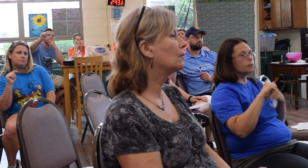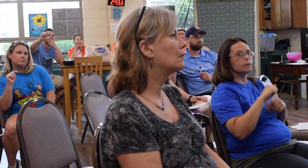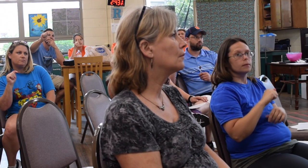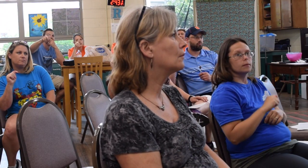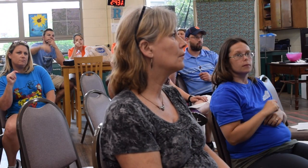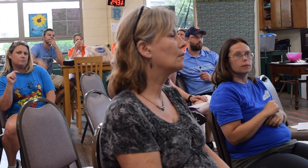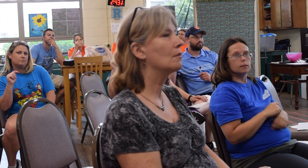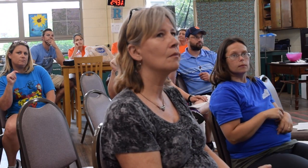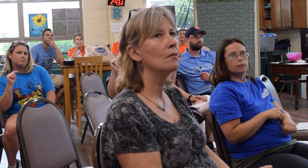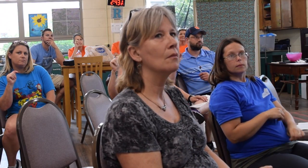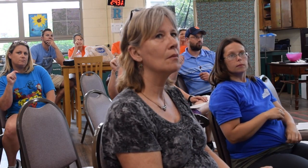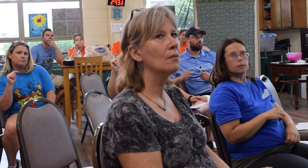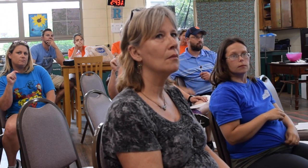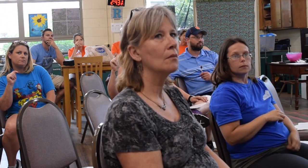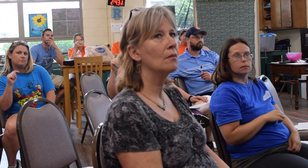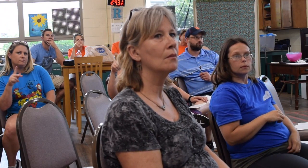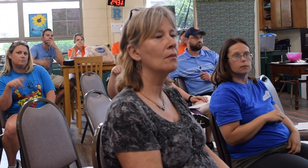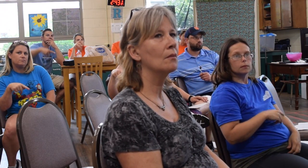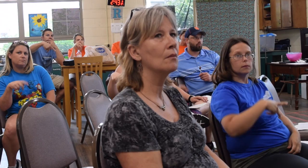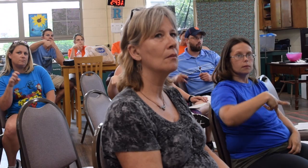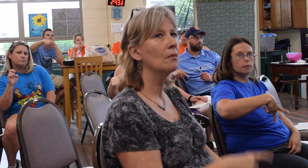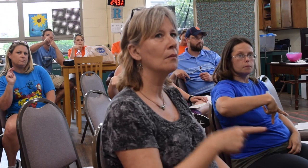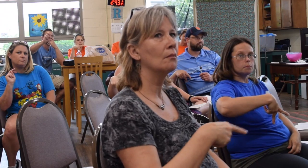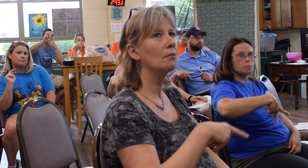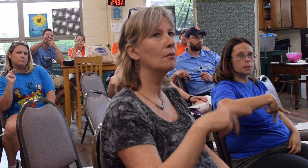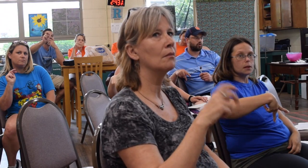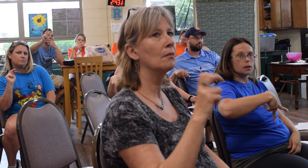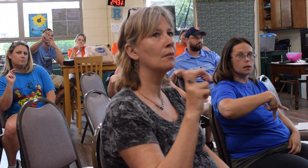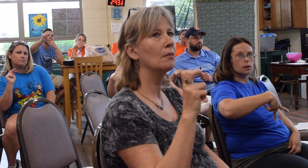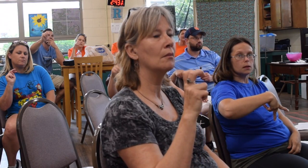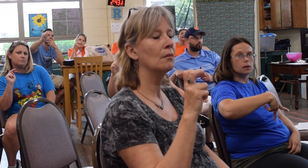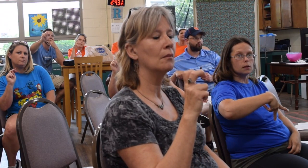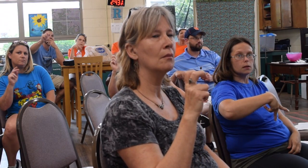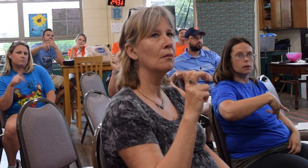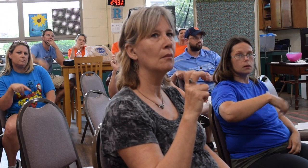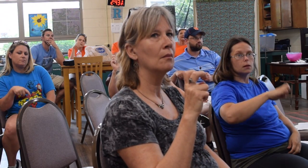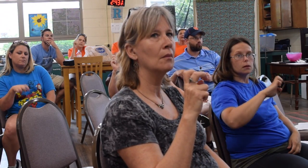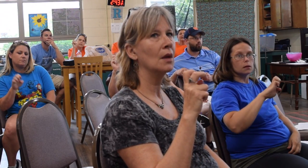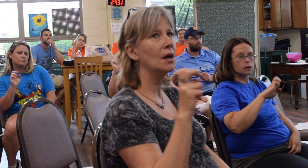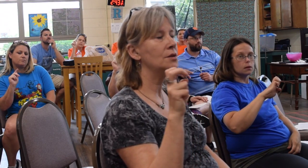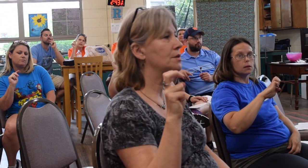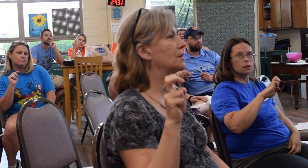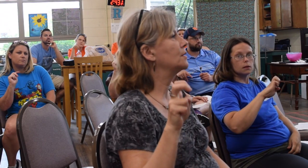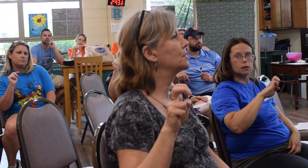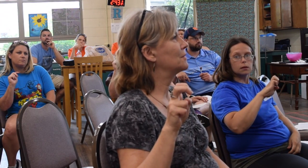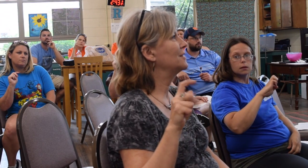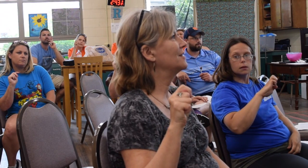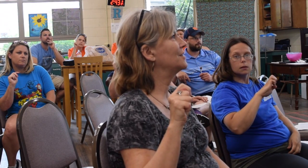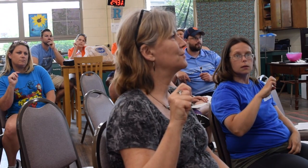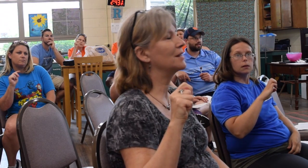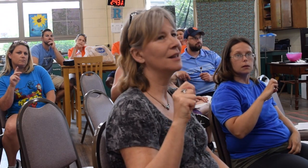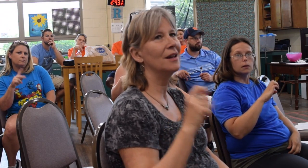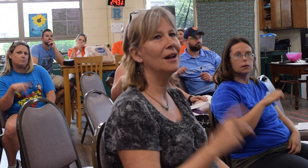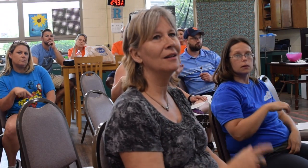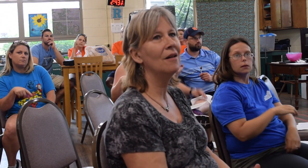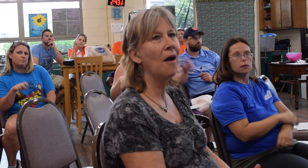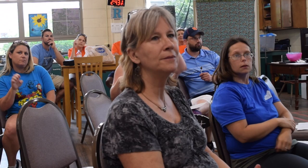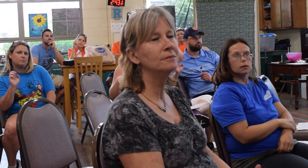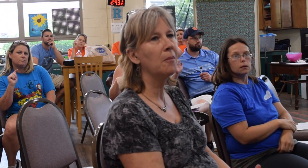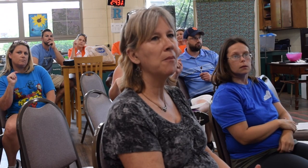So what did y'all use for pet? I used the main E. I used to. I use the main